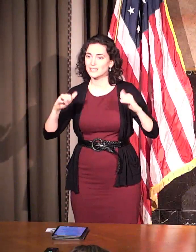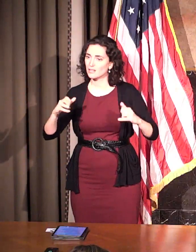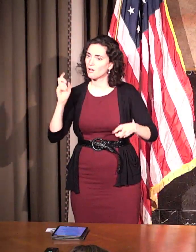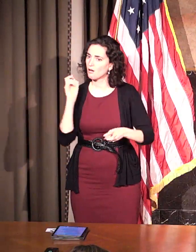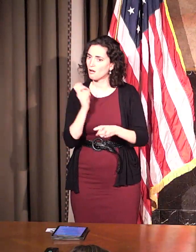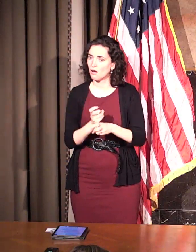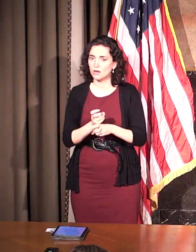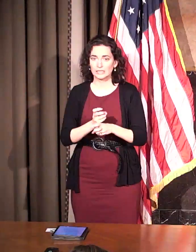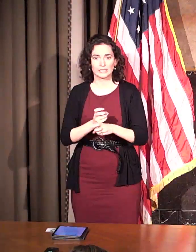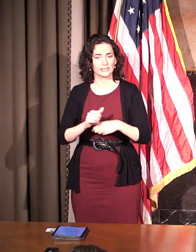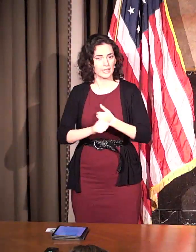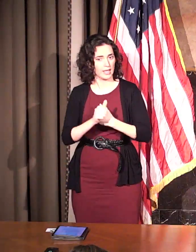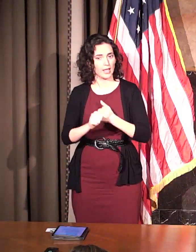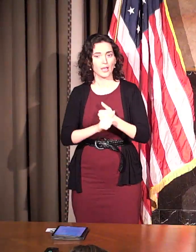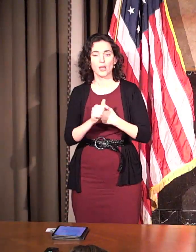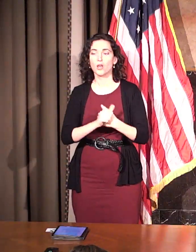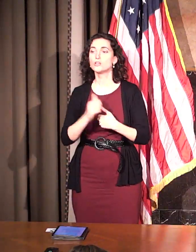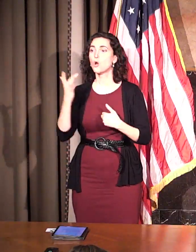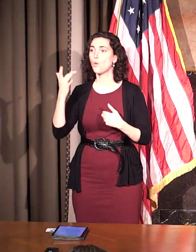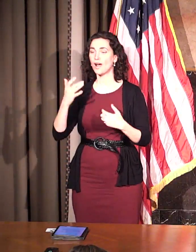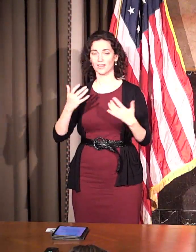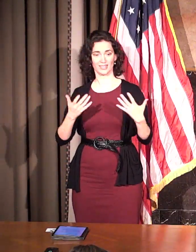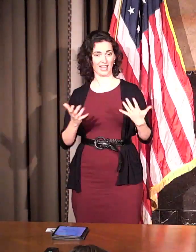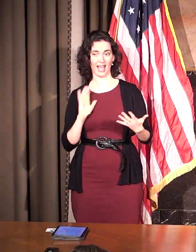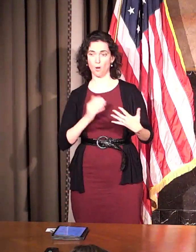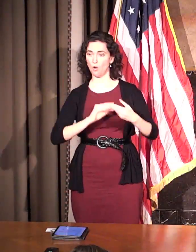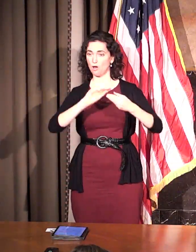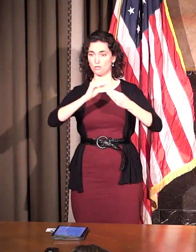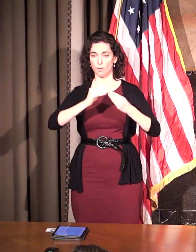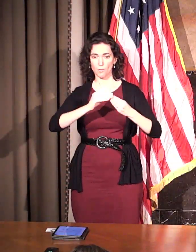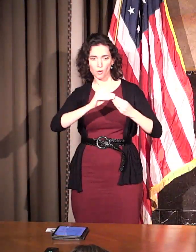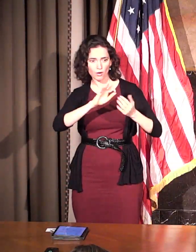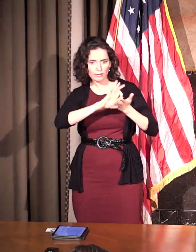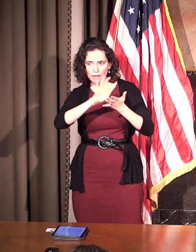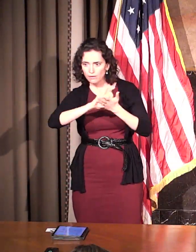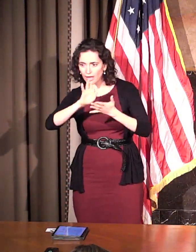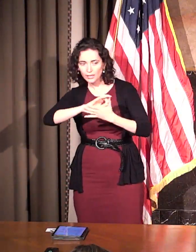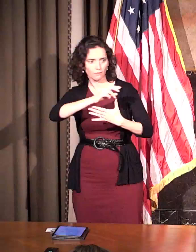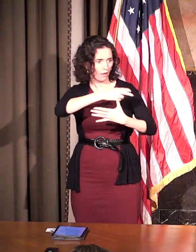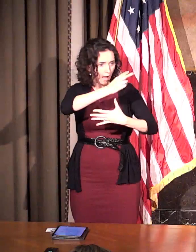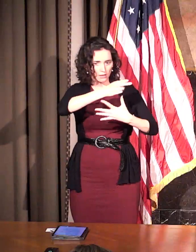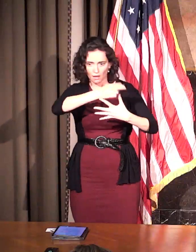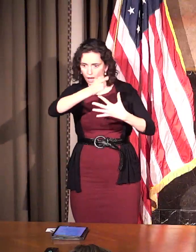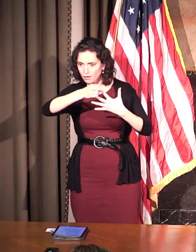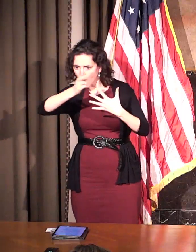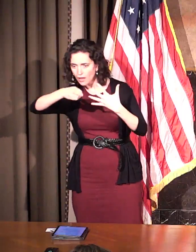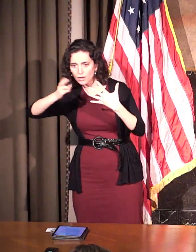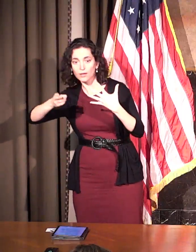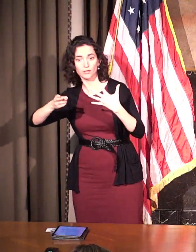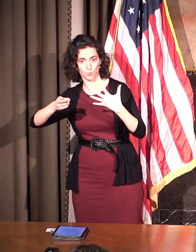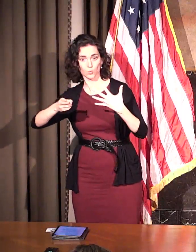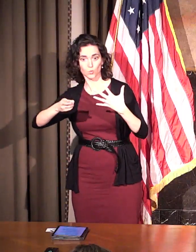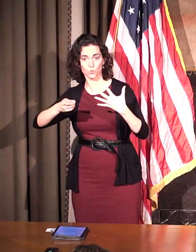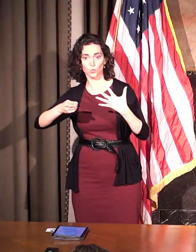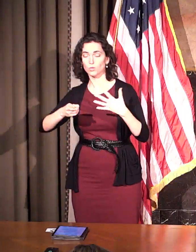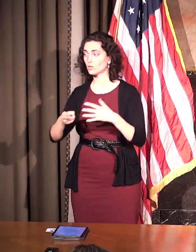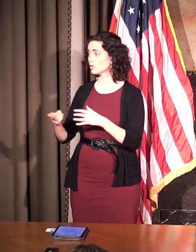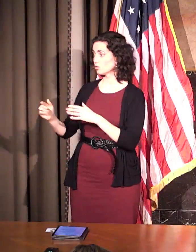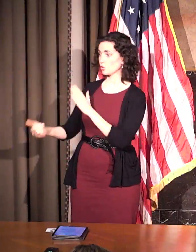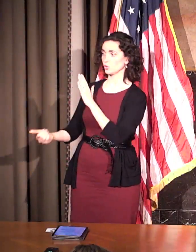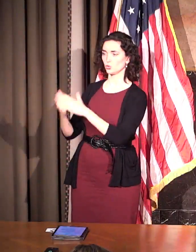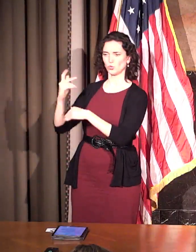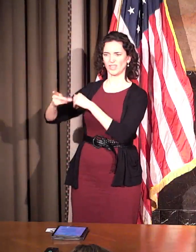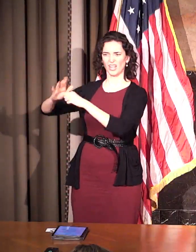very high level of our numbers right now. And these variants are very